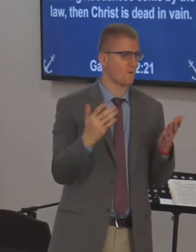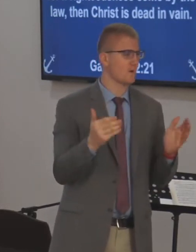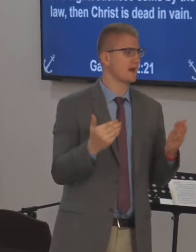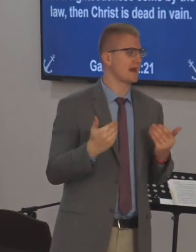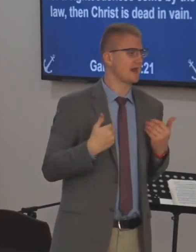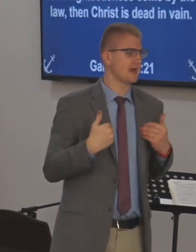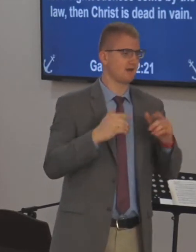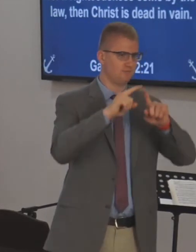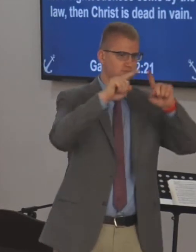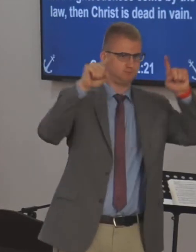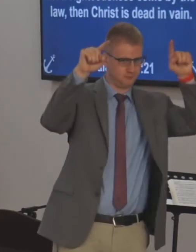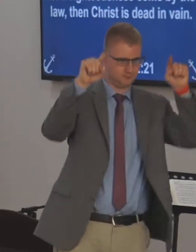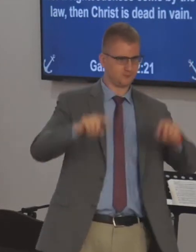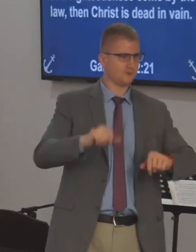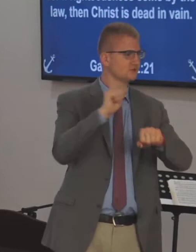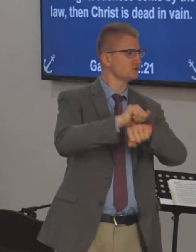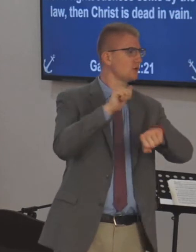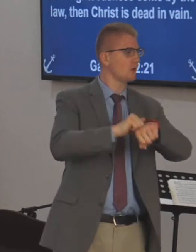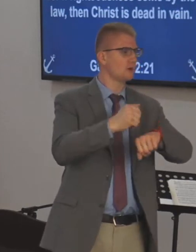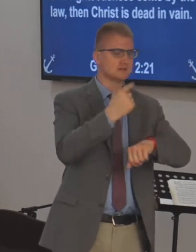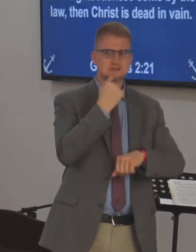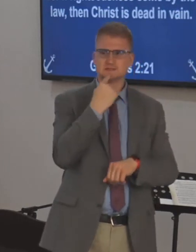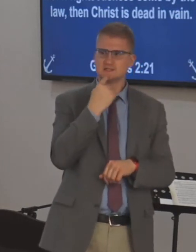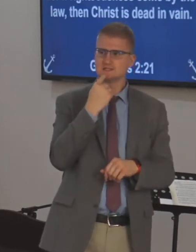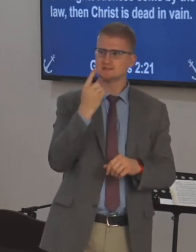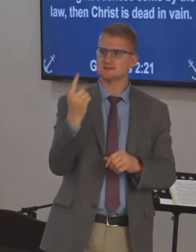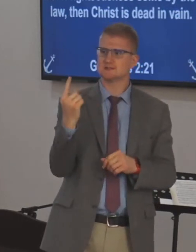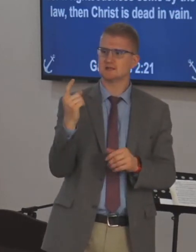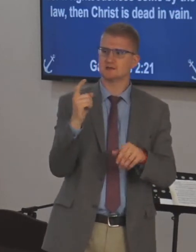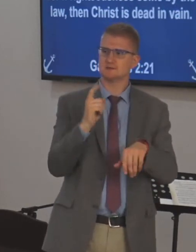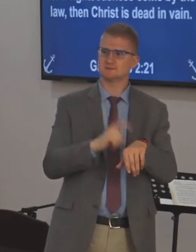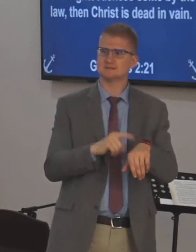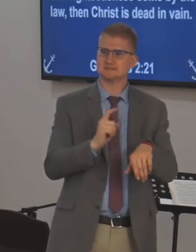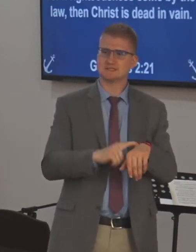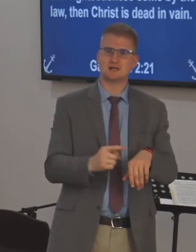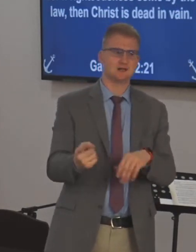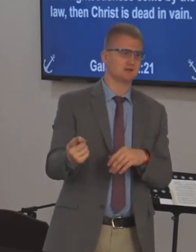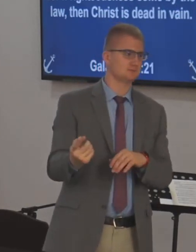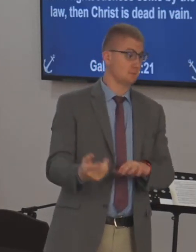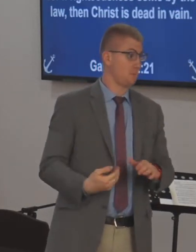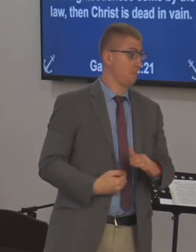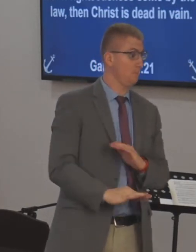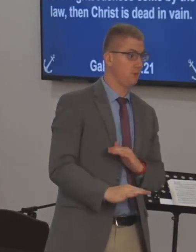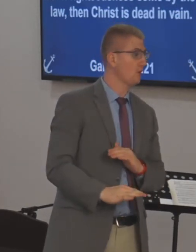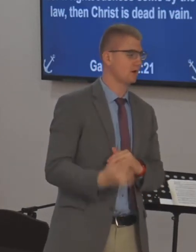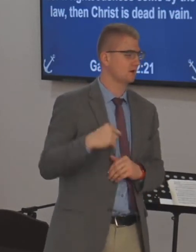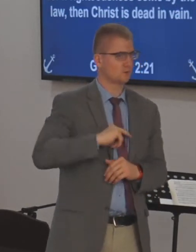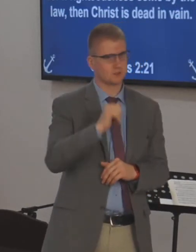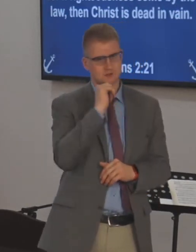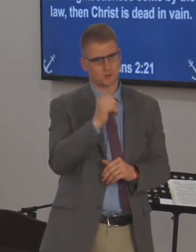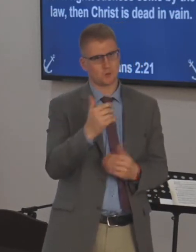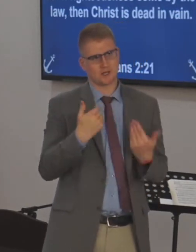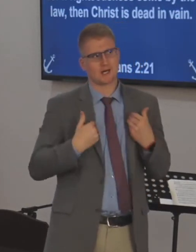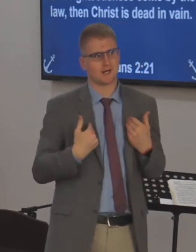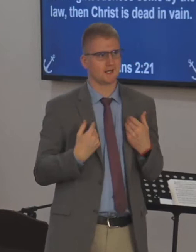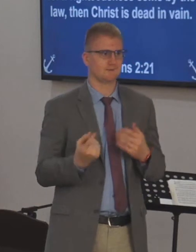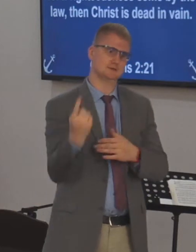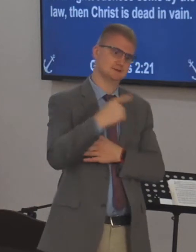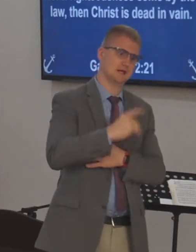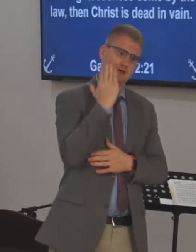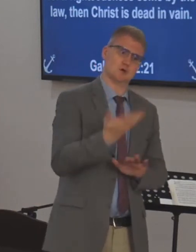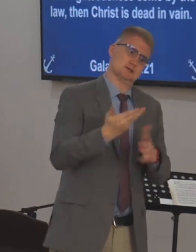name is there. We got the date she was born. Obviously, the date she's dead has not died has not happened yet. She's still here.